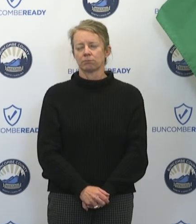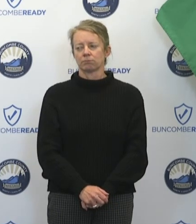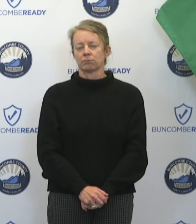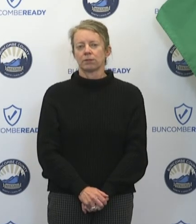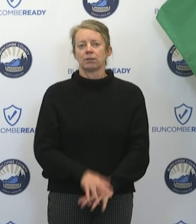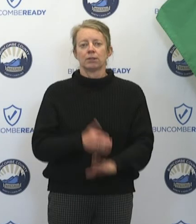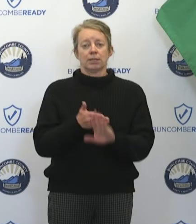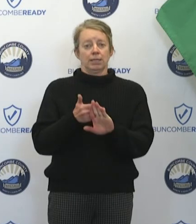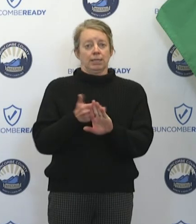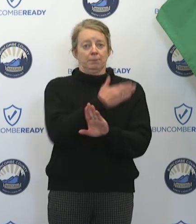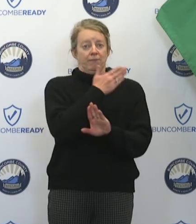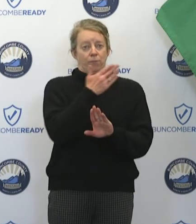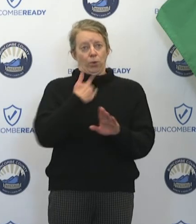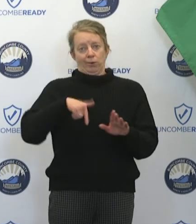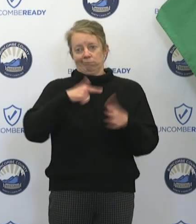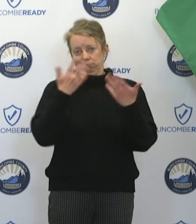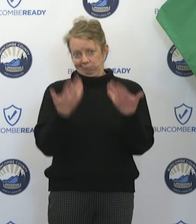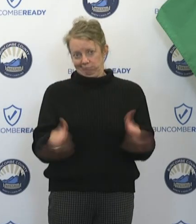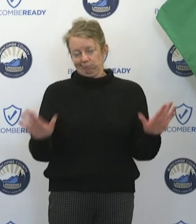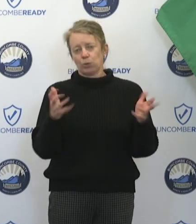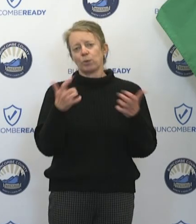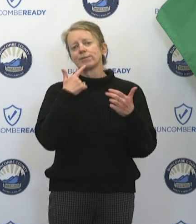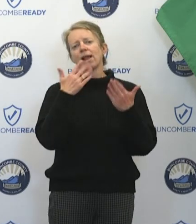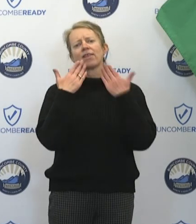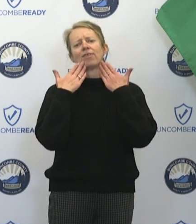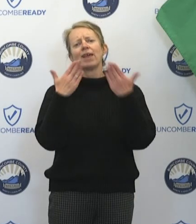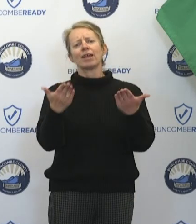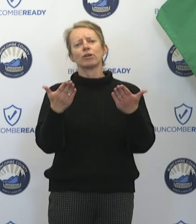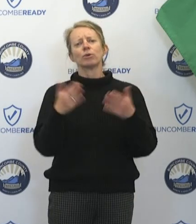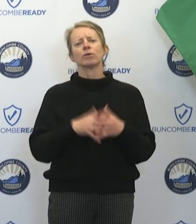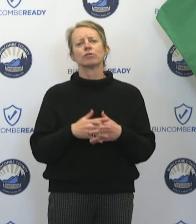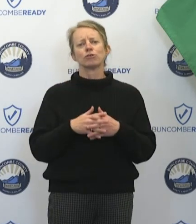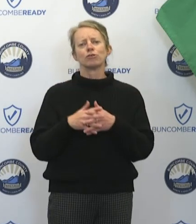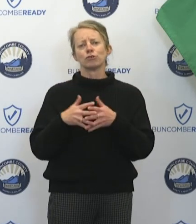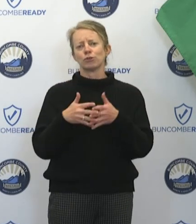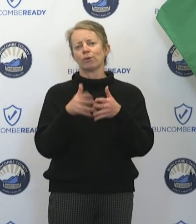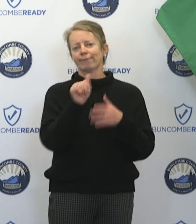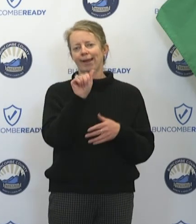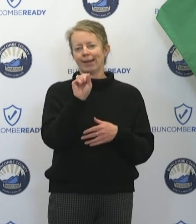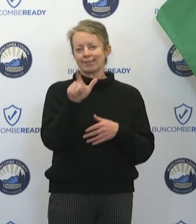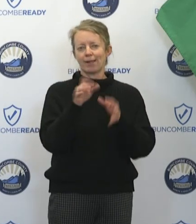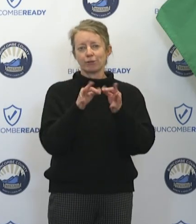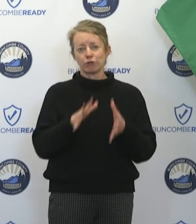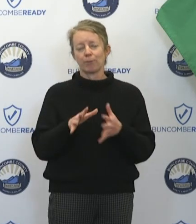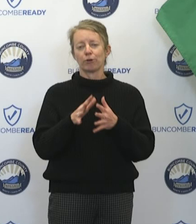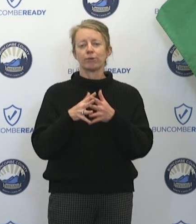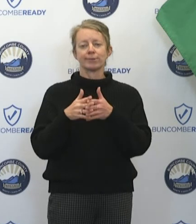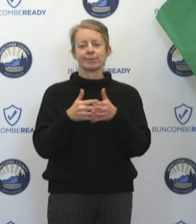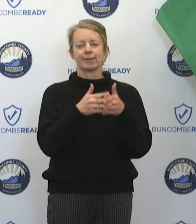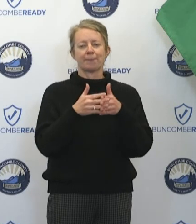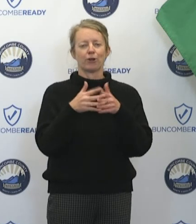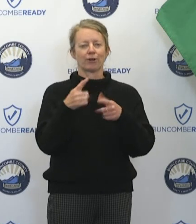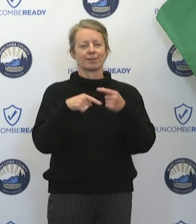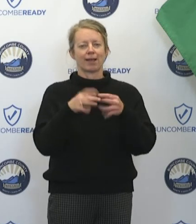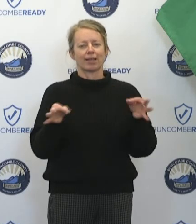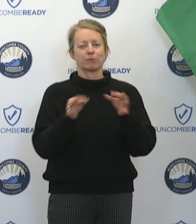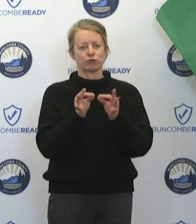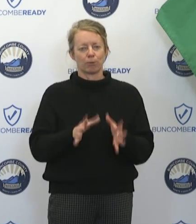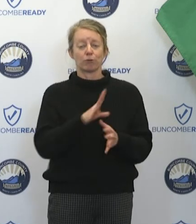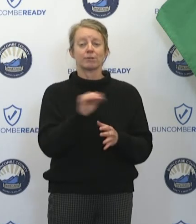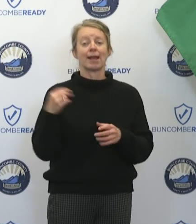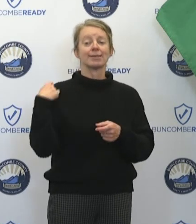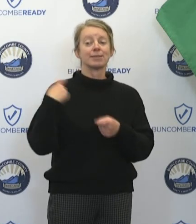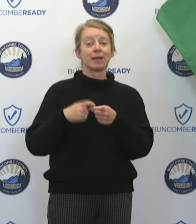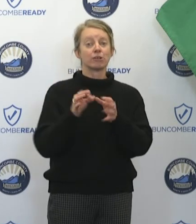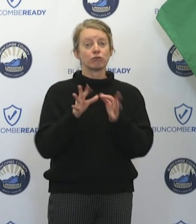So before we go, we'd like to say thank you to our American Sign Language interpreters and our simultaneous Spanish interpreters who